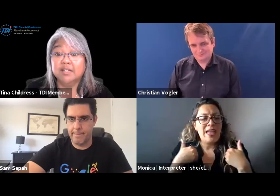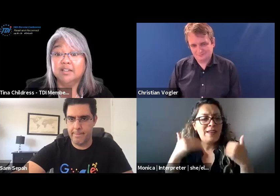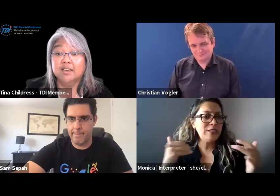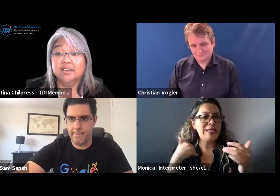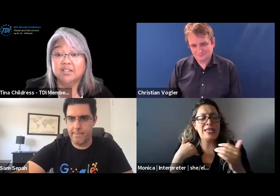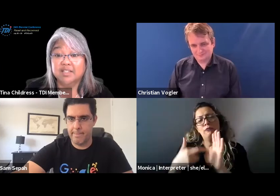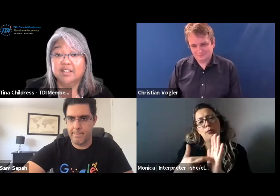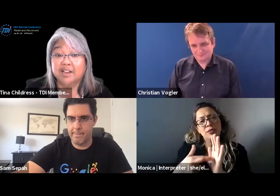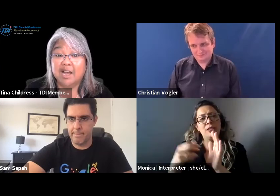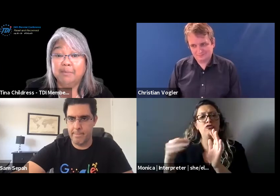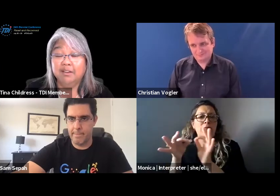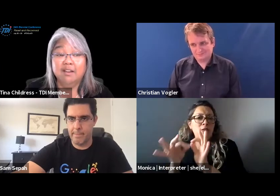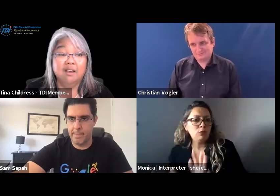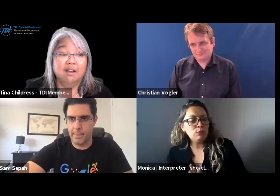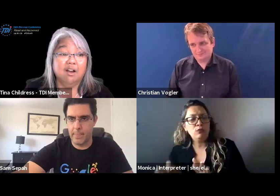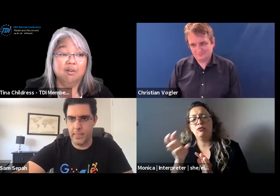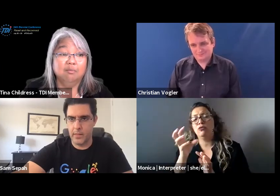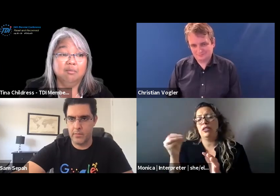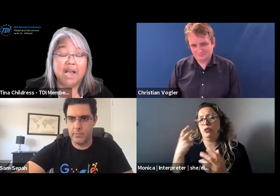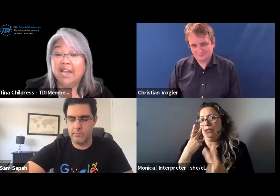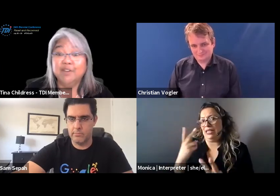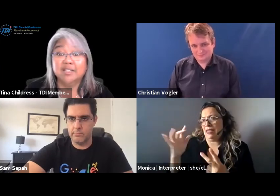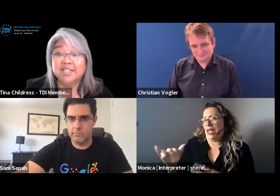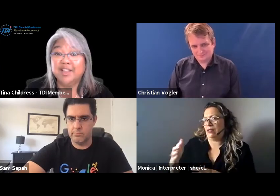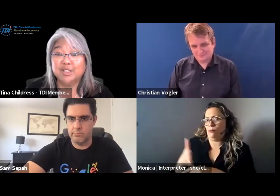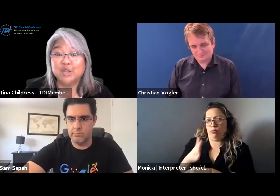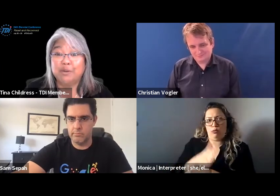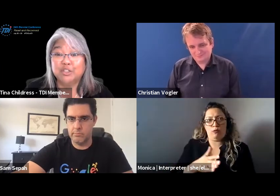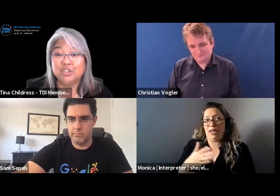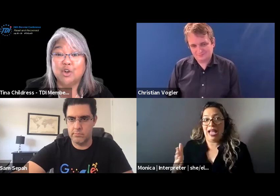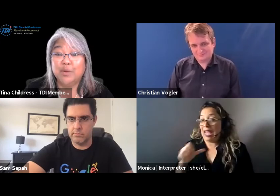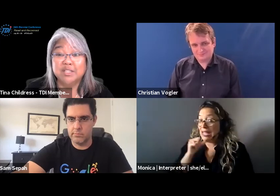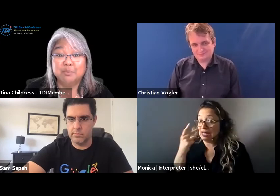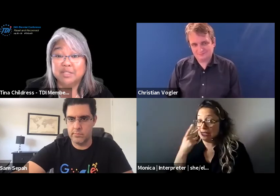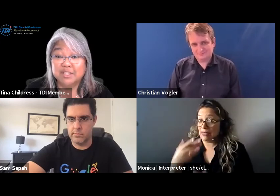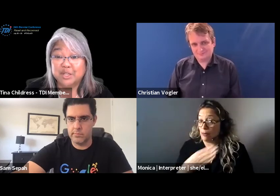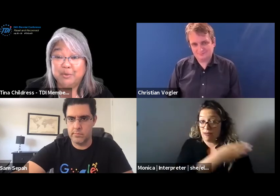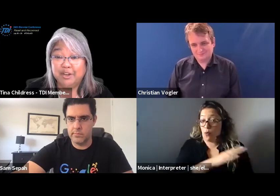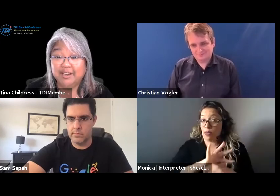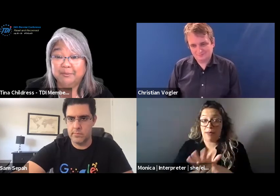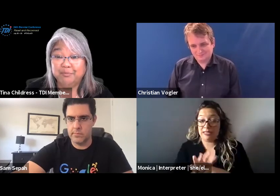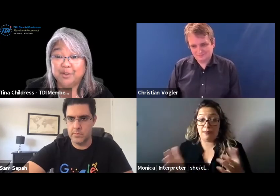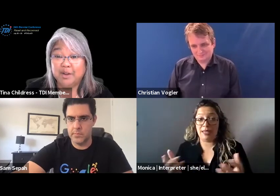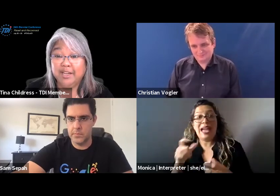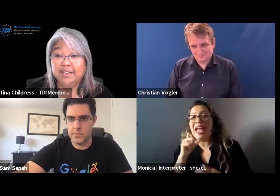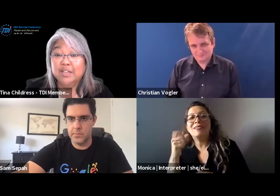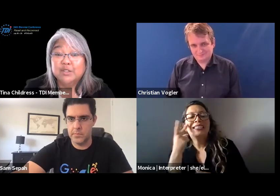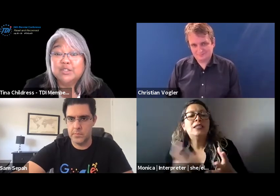amazing to see that happen. I have not seen that so much always in the business community, right?